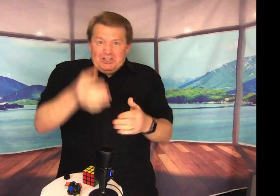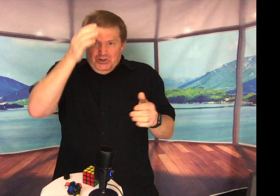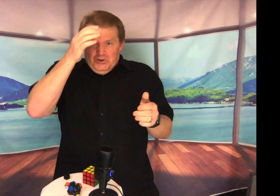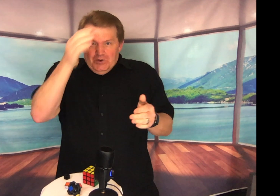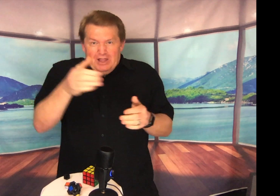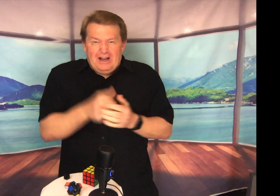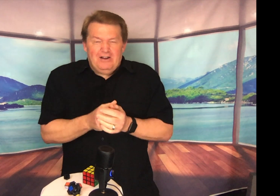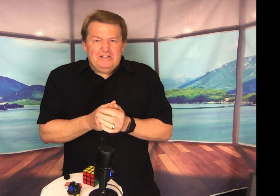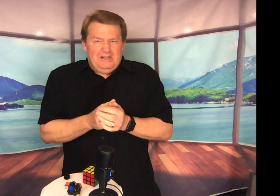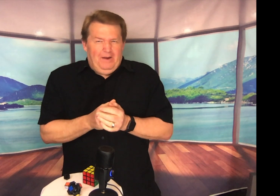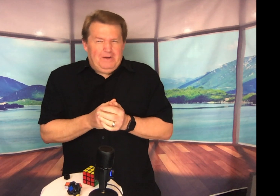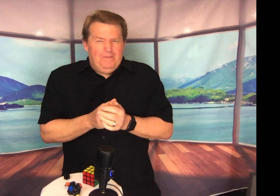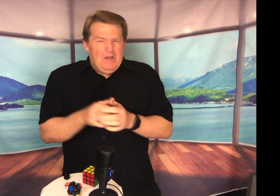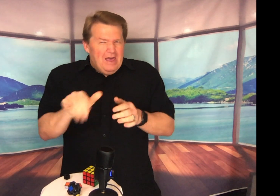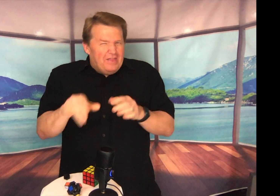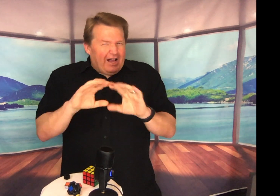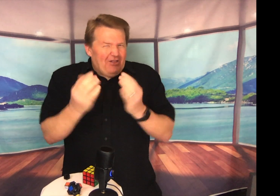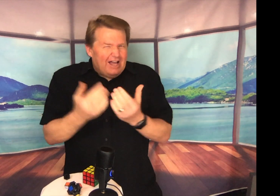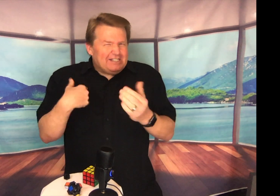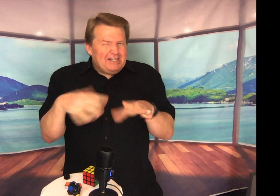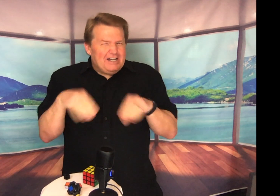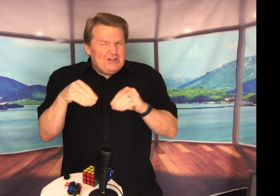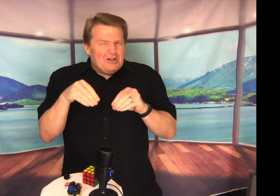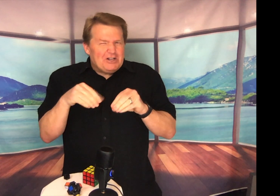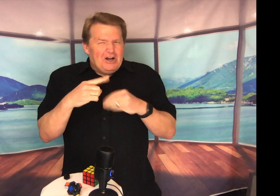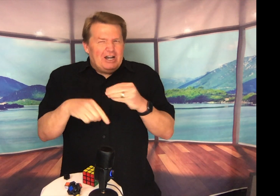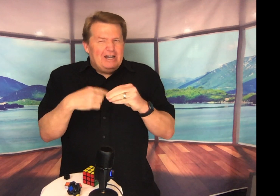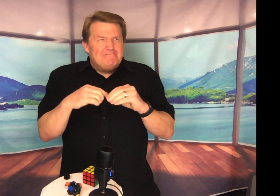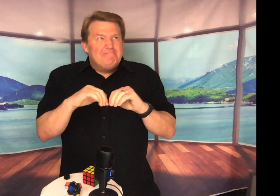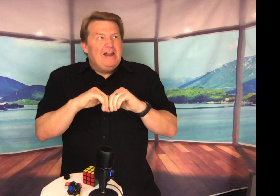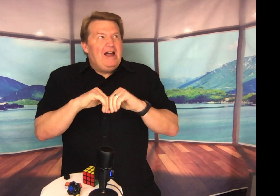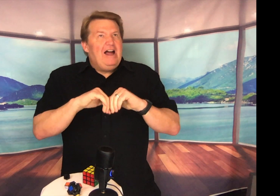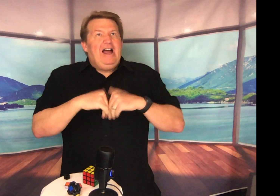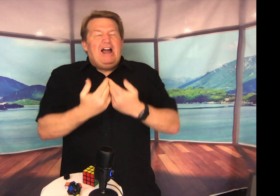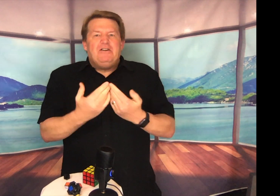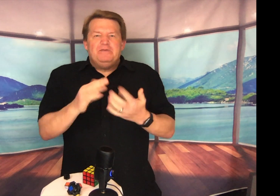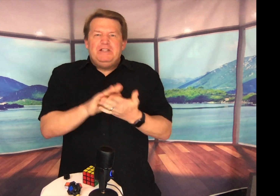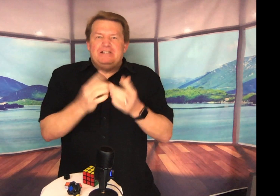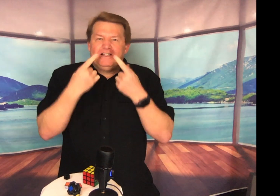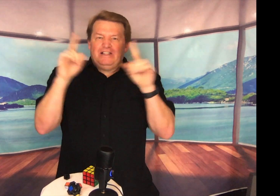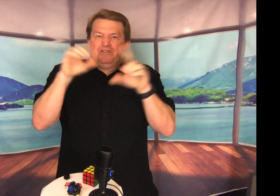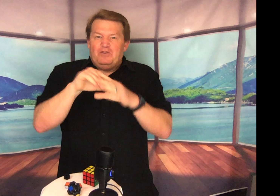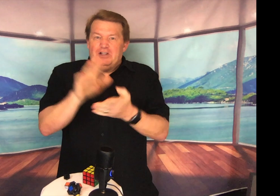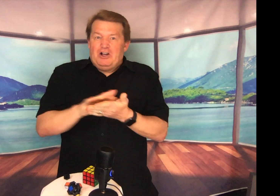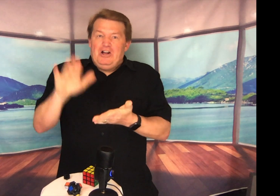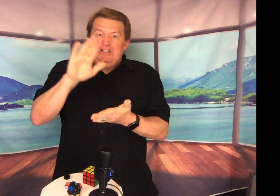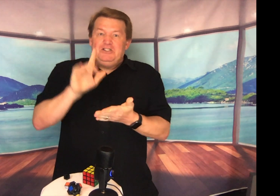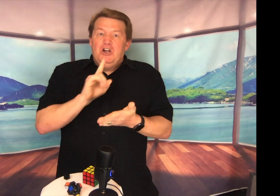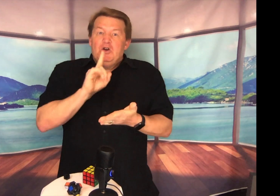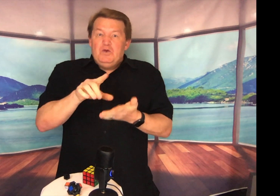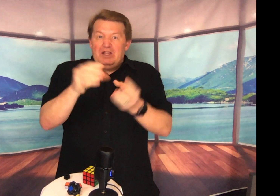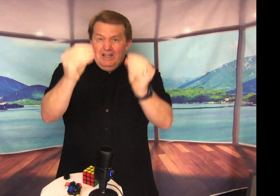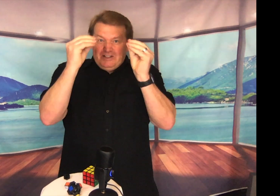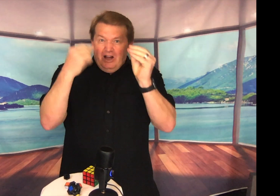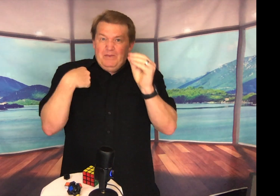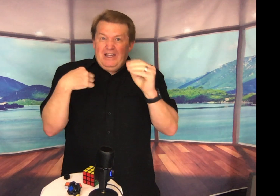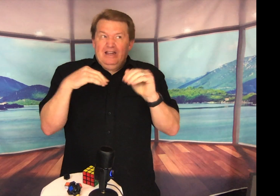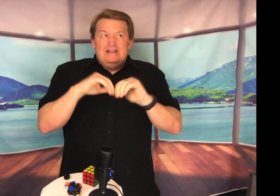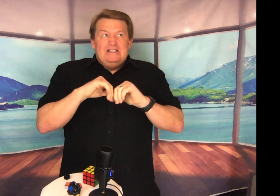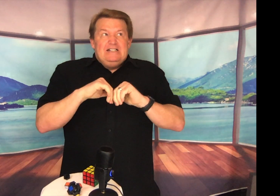to that concept. That class that I took on how to be successful in college, really it taught me how